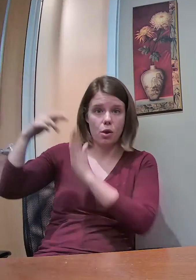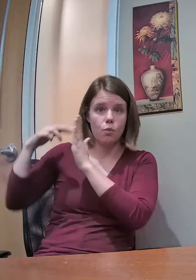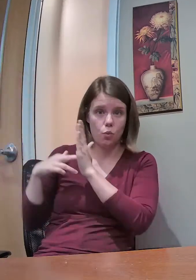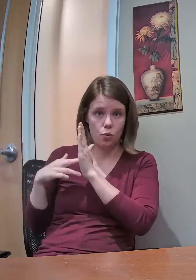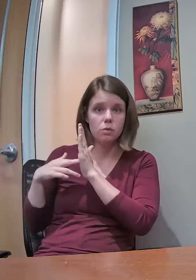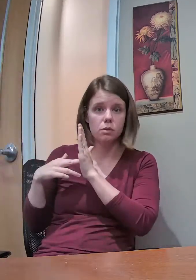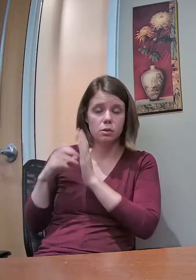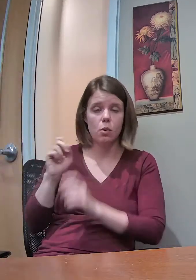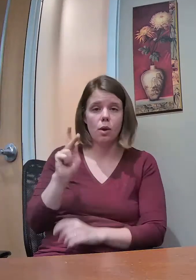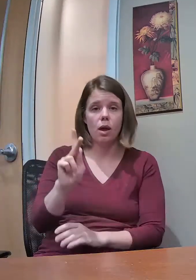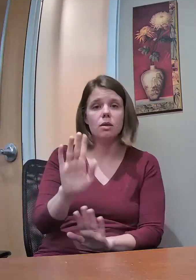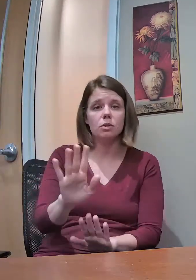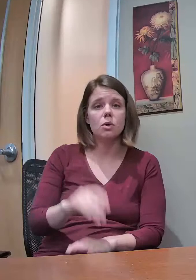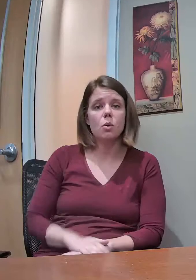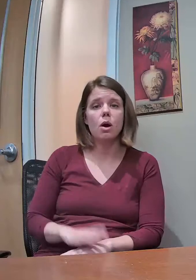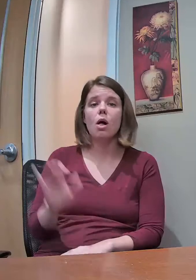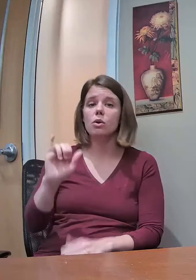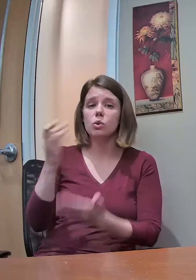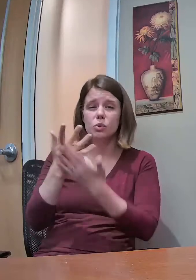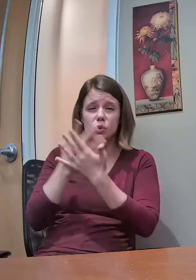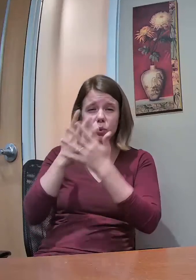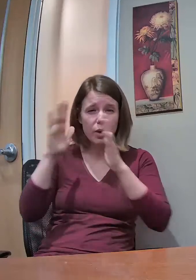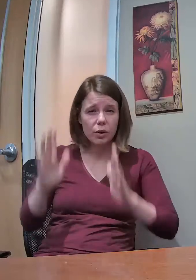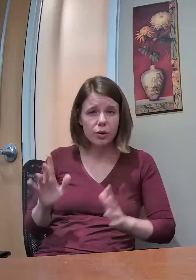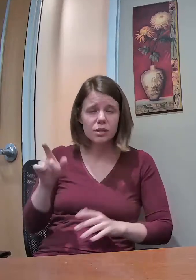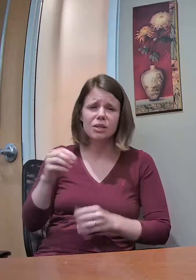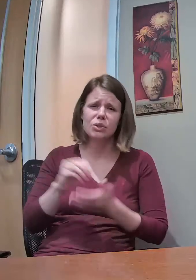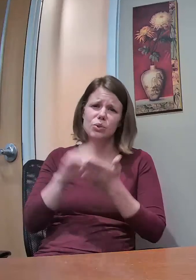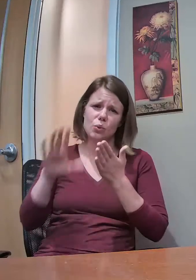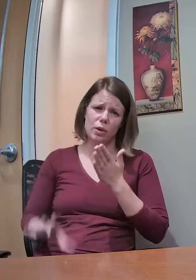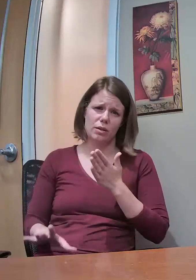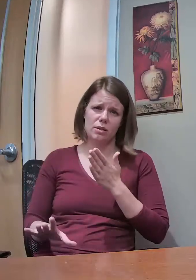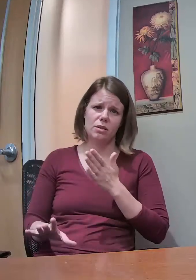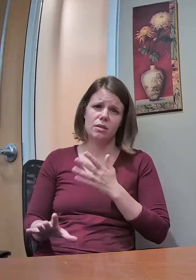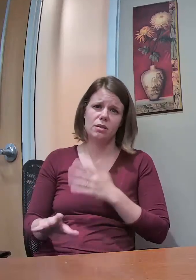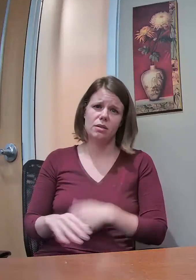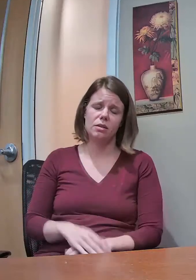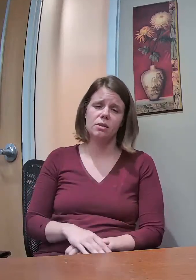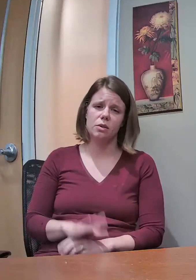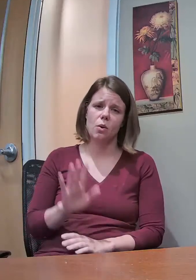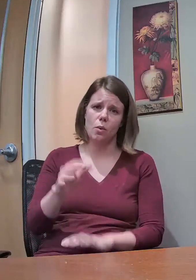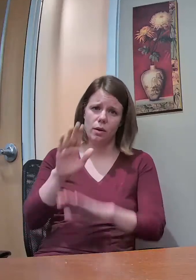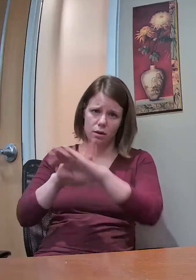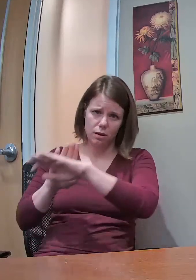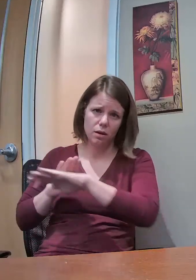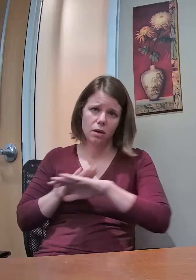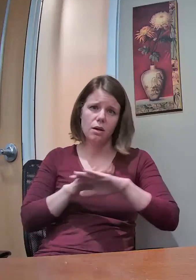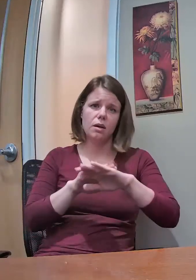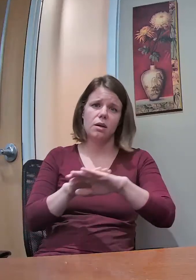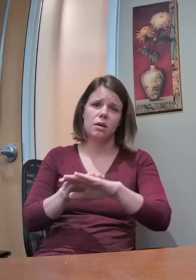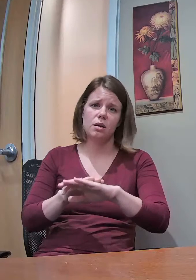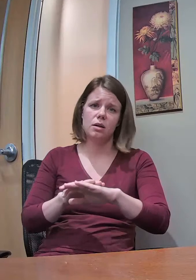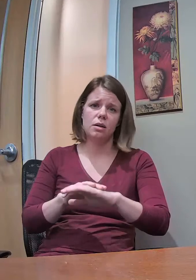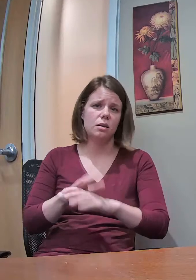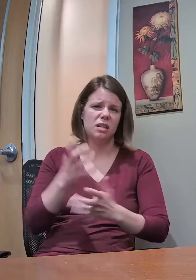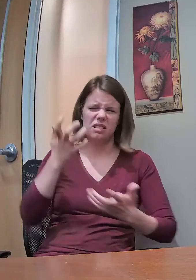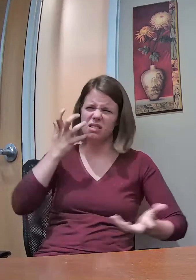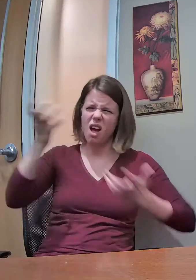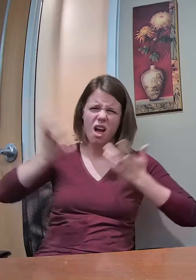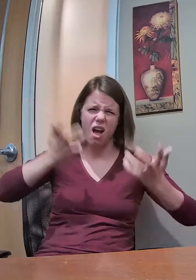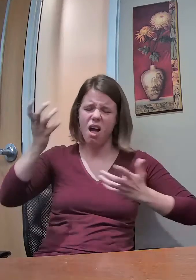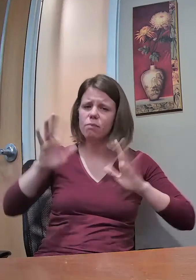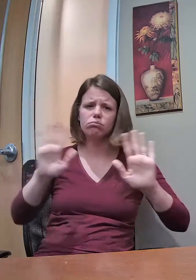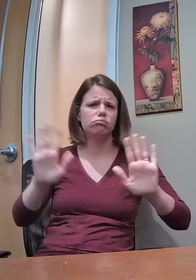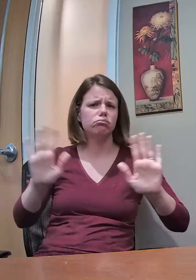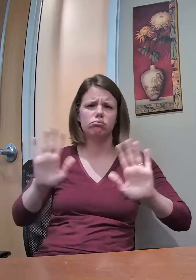been long and hard, please contact me directly. We really do try to accommodate everybody